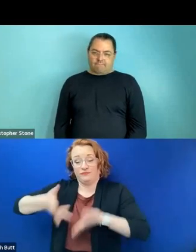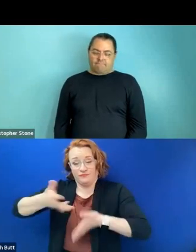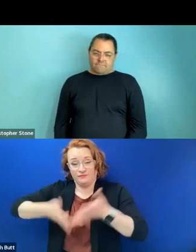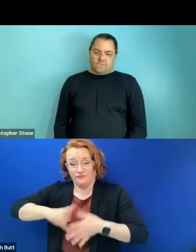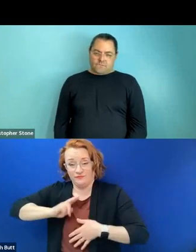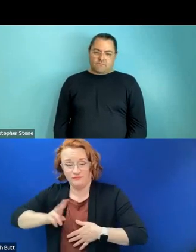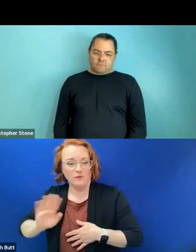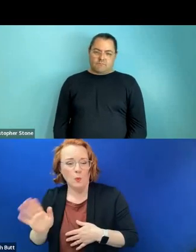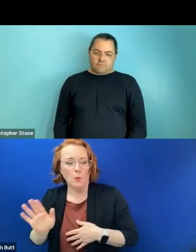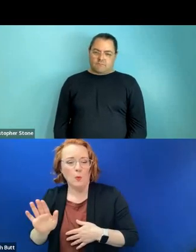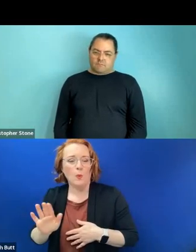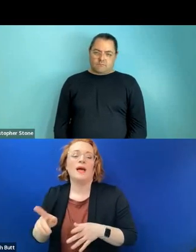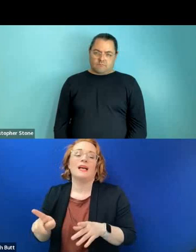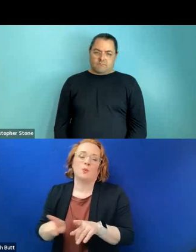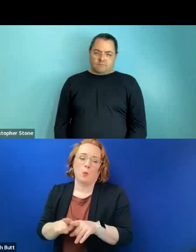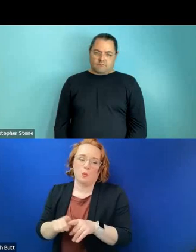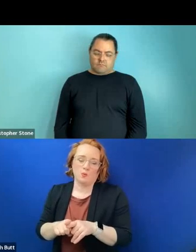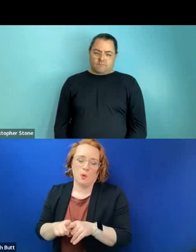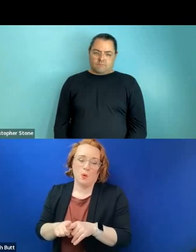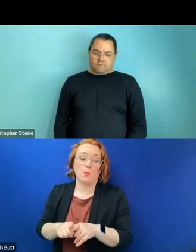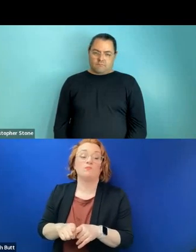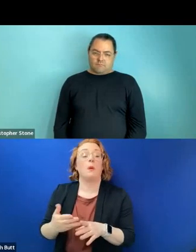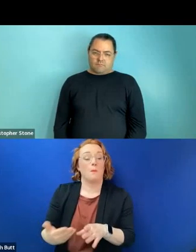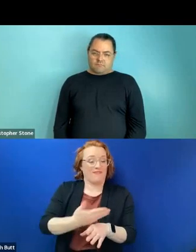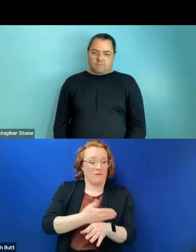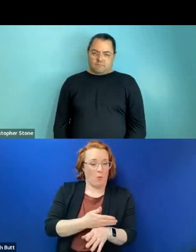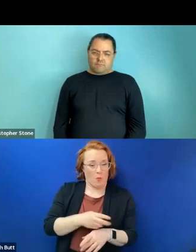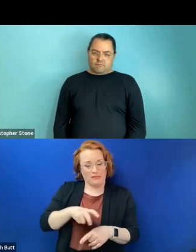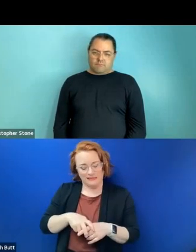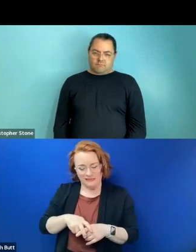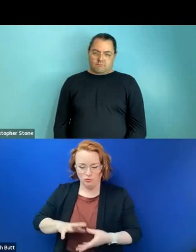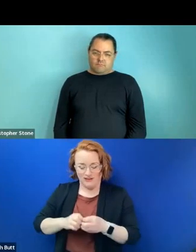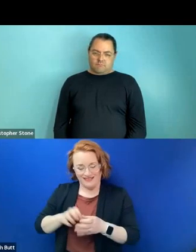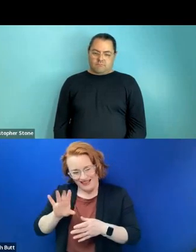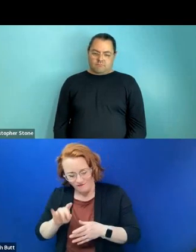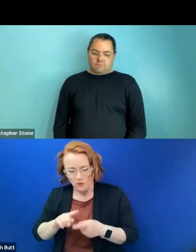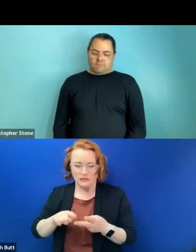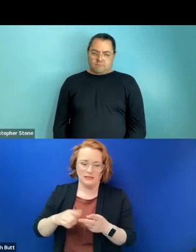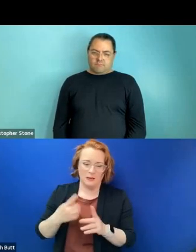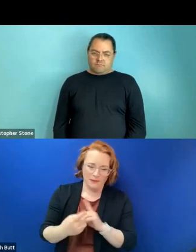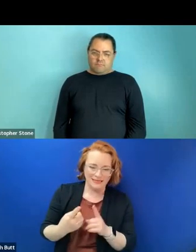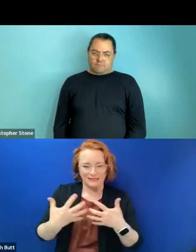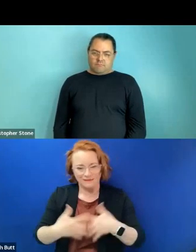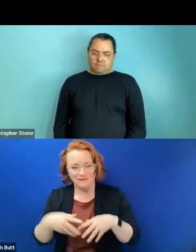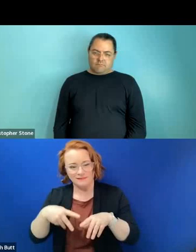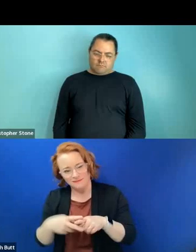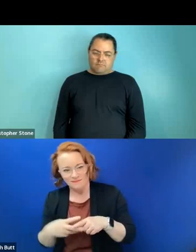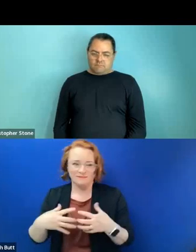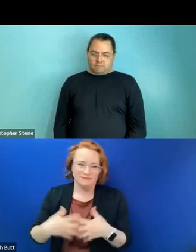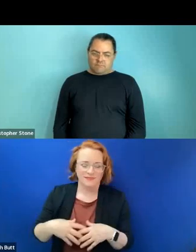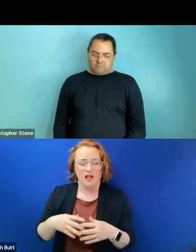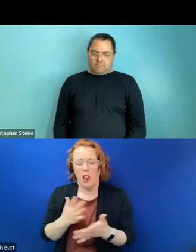waving your hands about. It's also for sitting there writing your invoices and having meetings, tech meetings. A lot of stuff